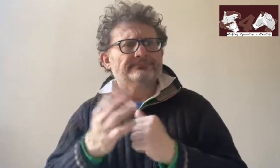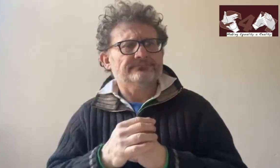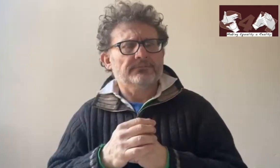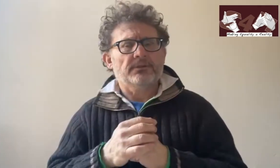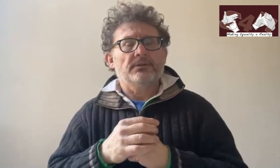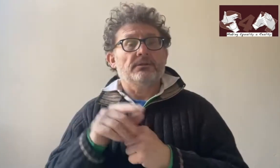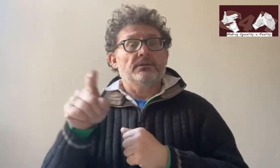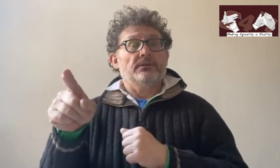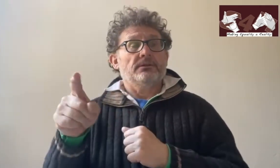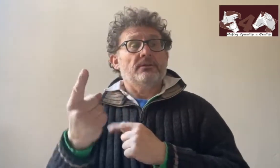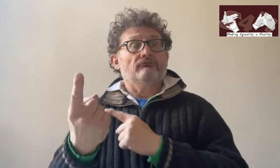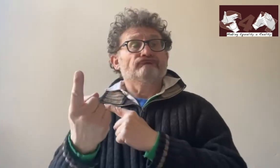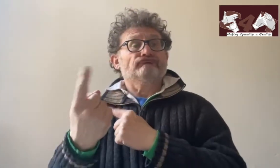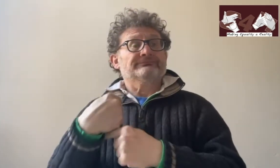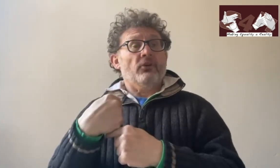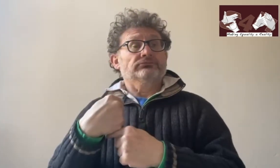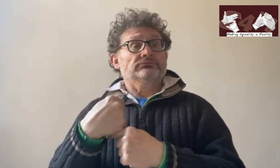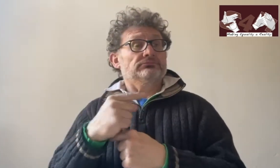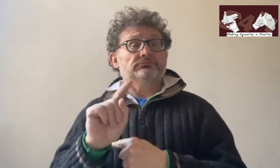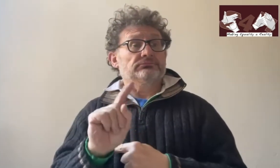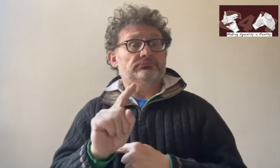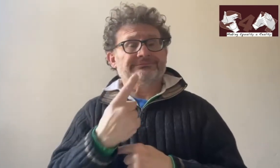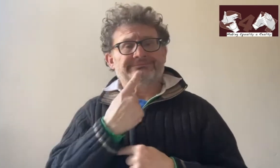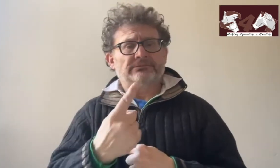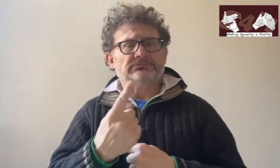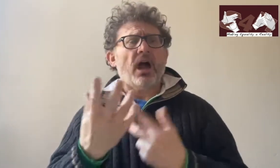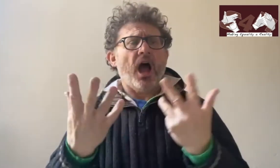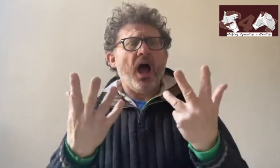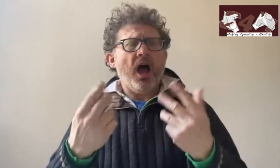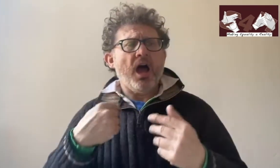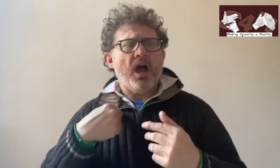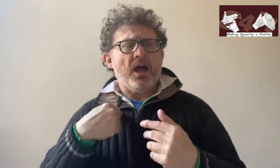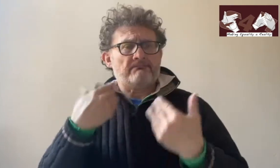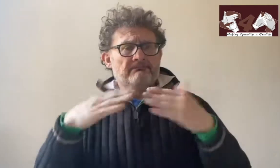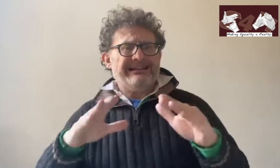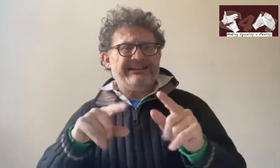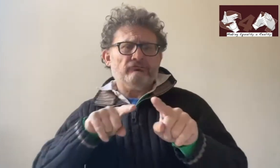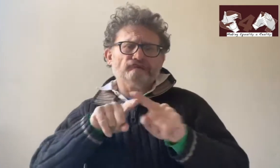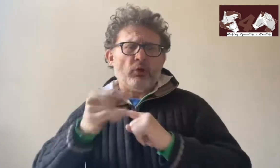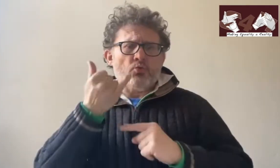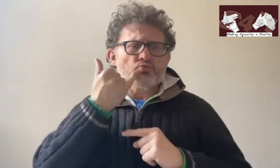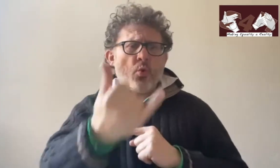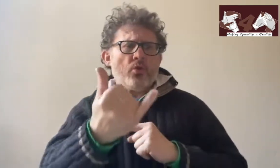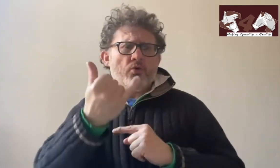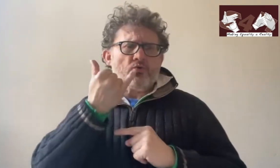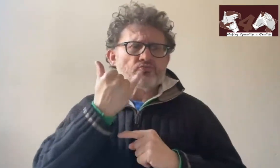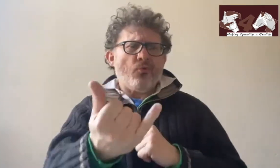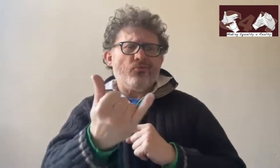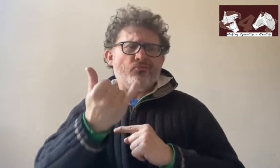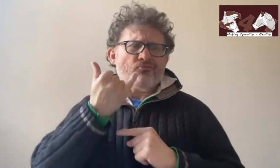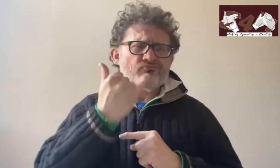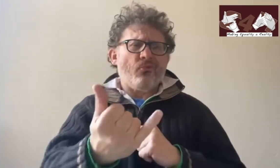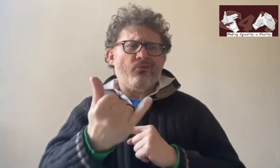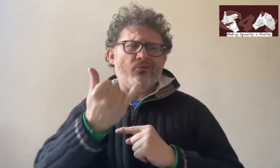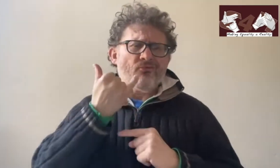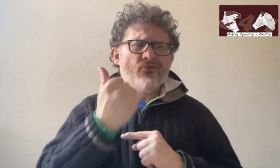vaccine happen? And they responded and said, oh, well, actually, we have been trying to contact you